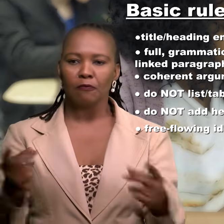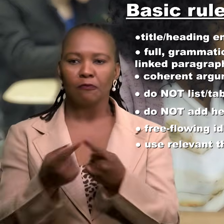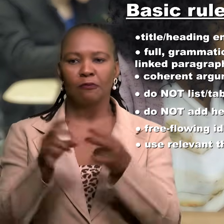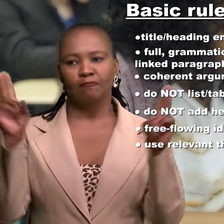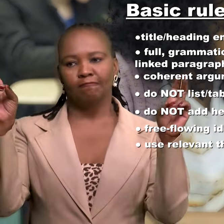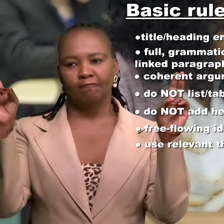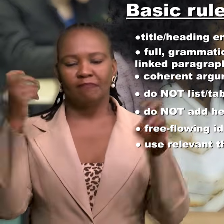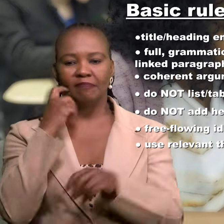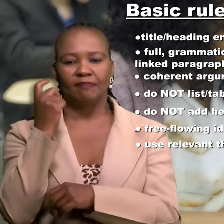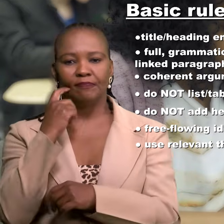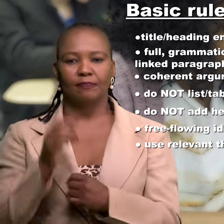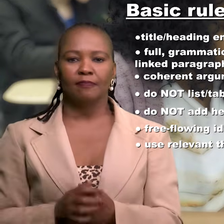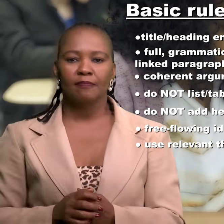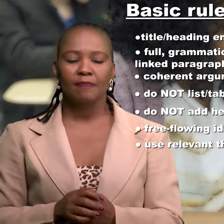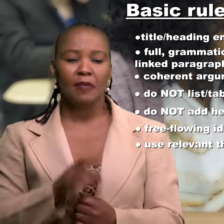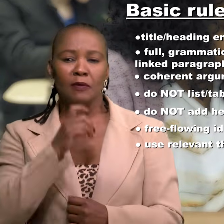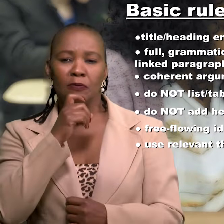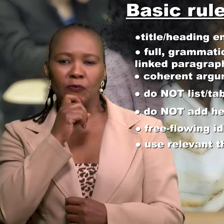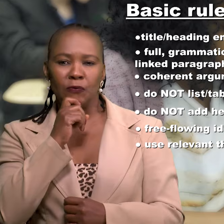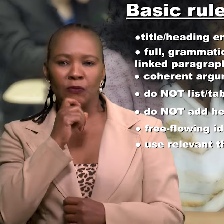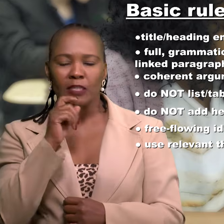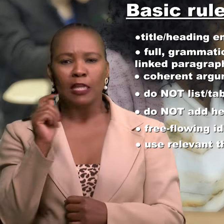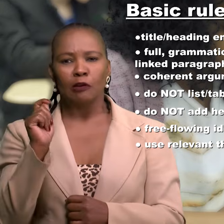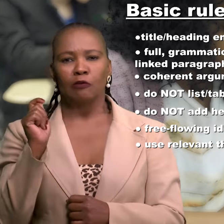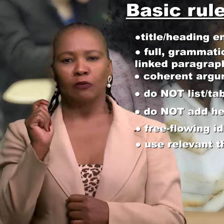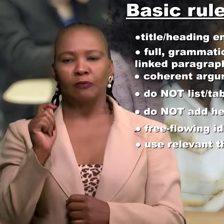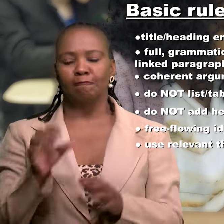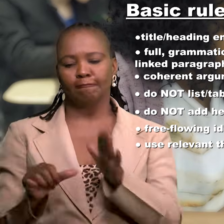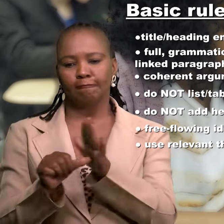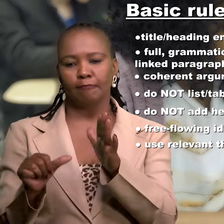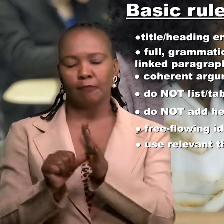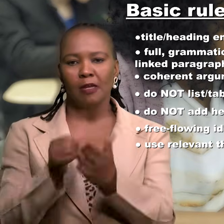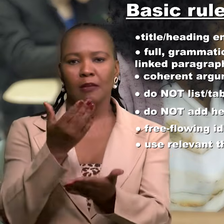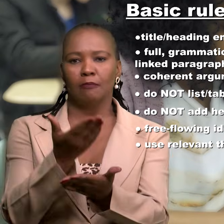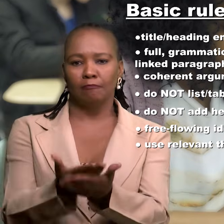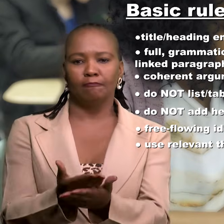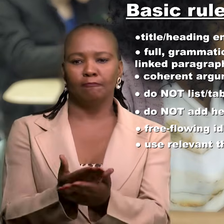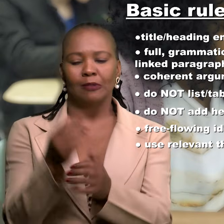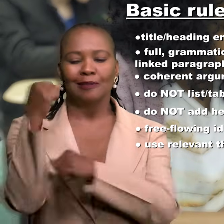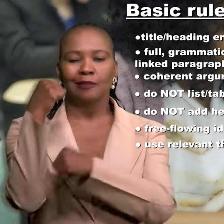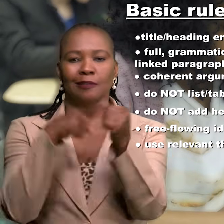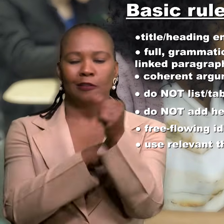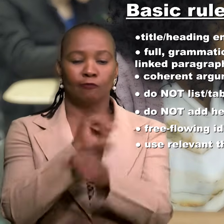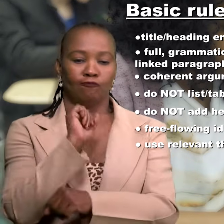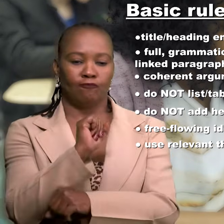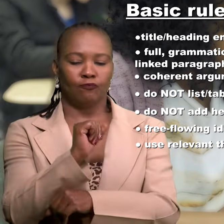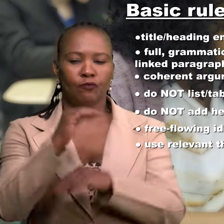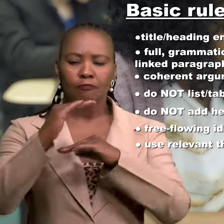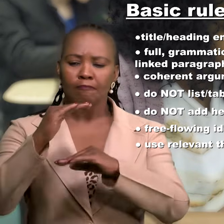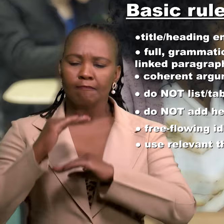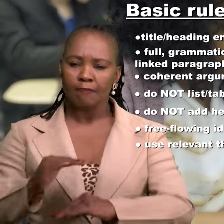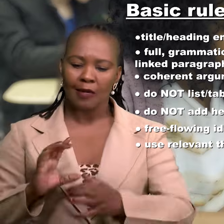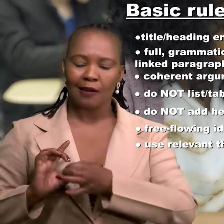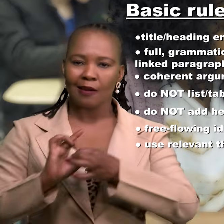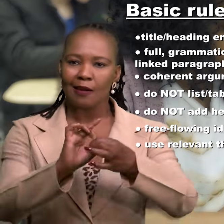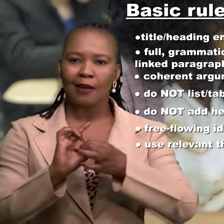Use the relevant theory and application to structure your paragraphs and link information to the main